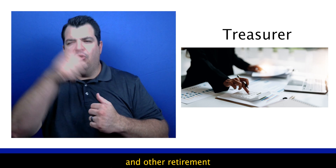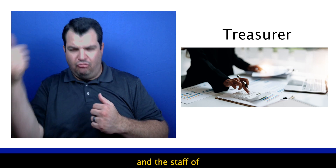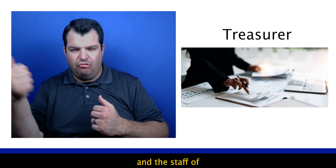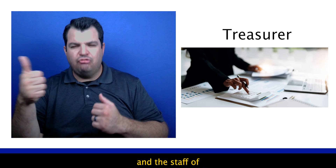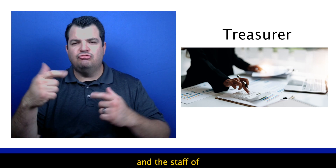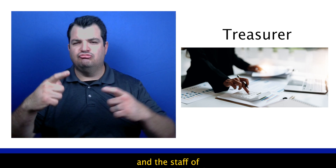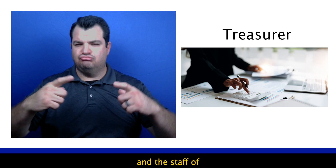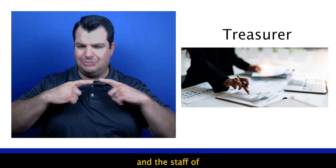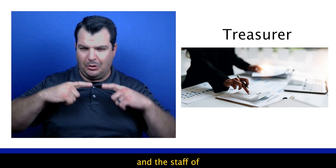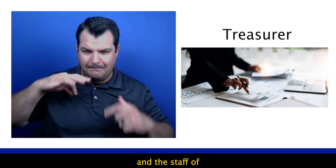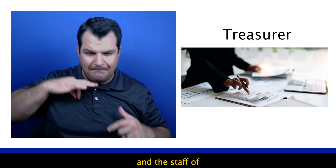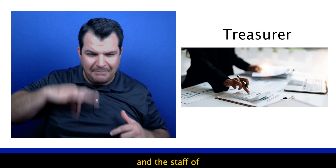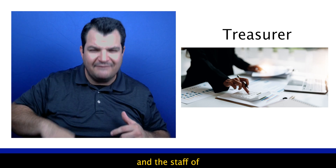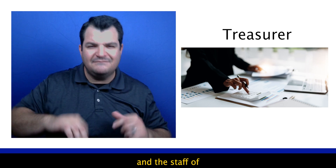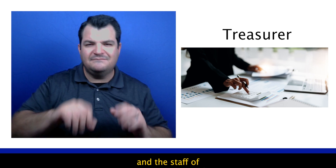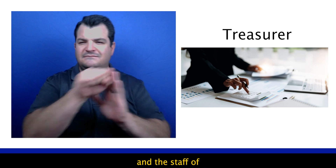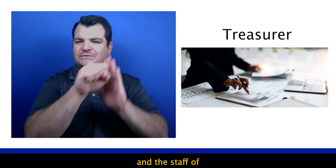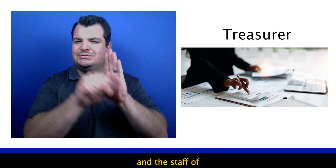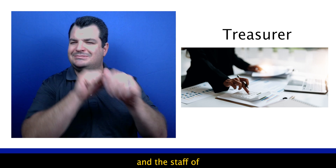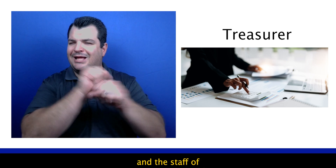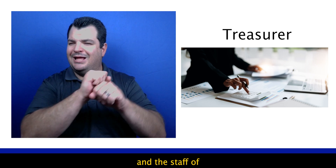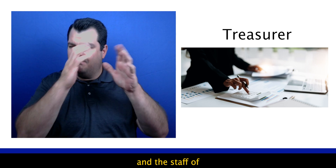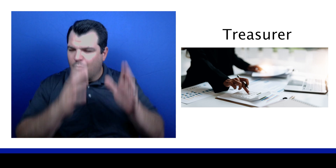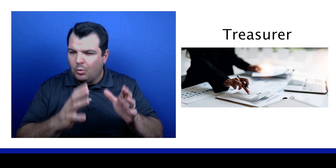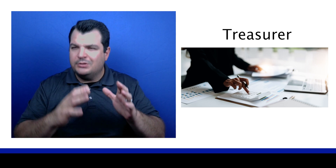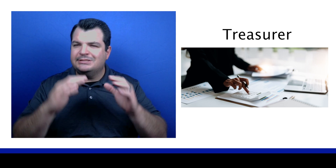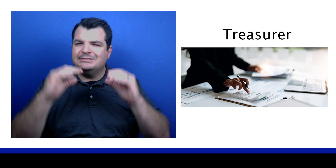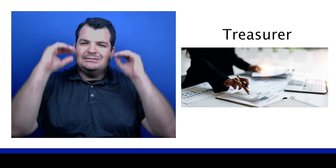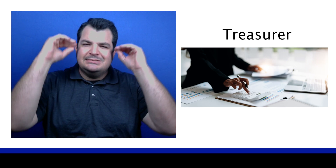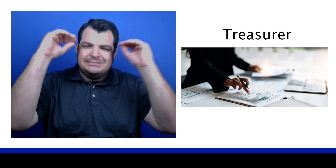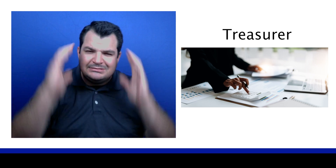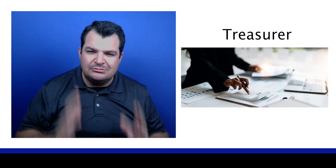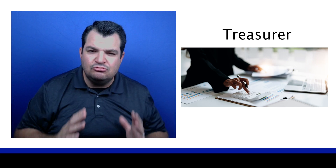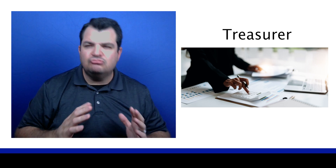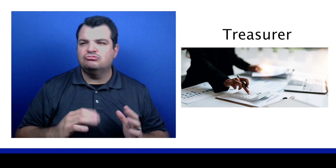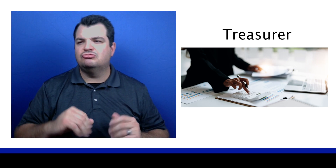teachers, and the staff of participating municipalities.